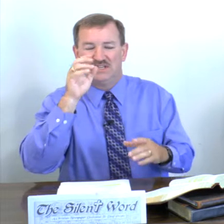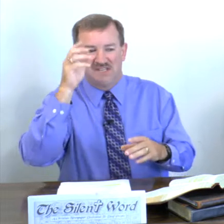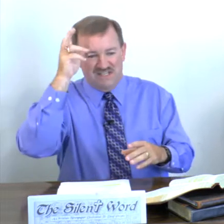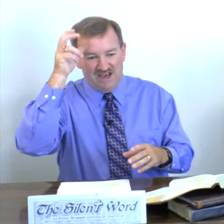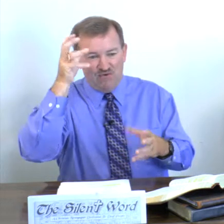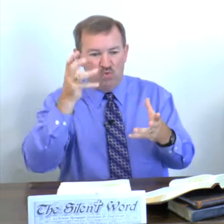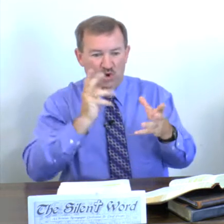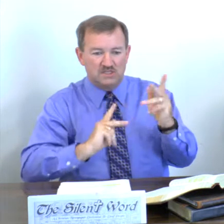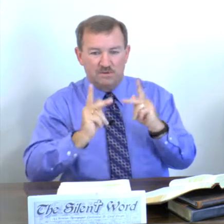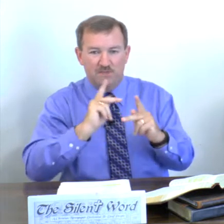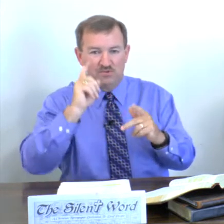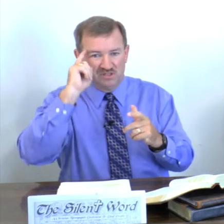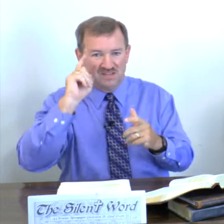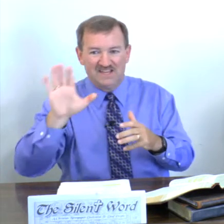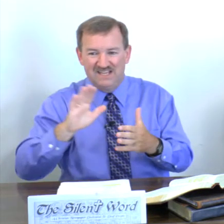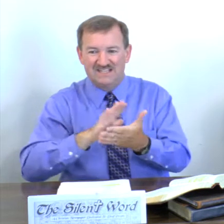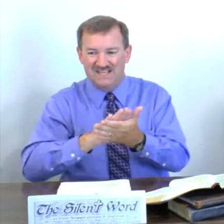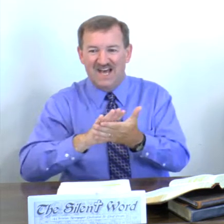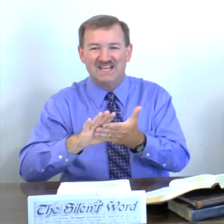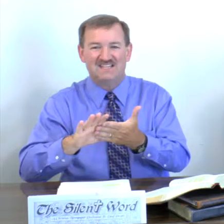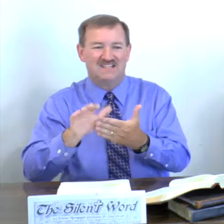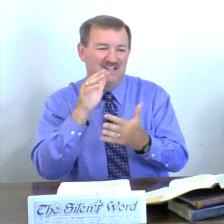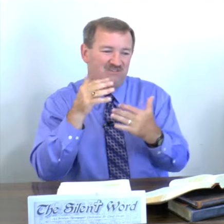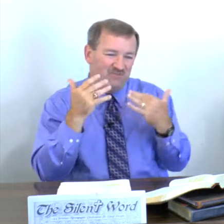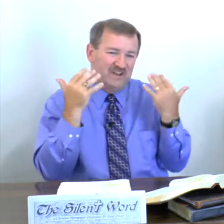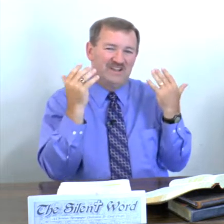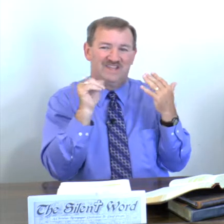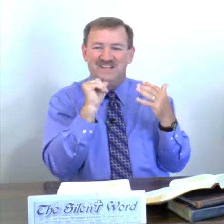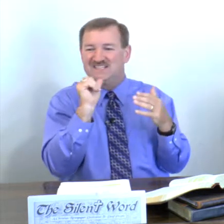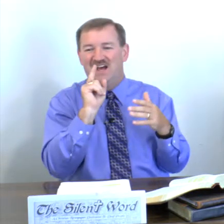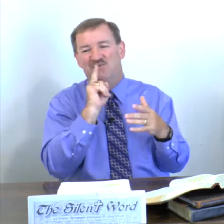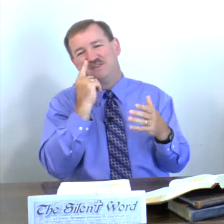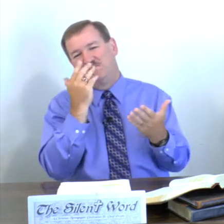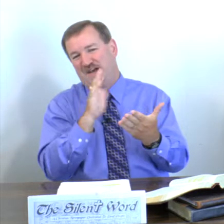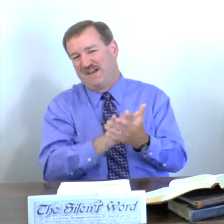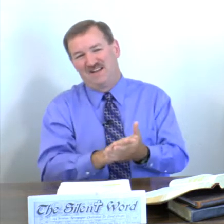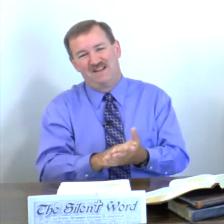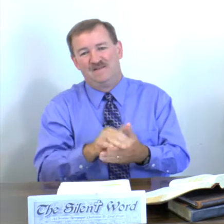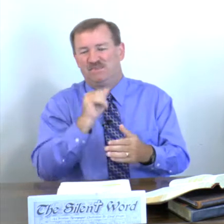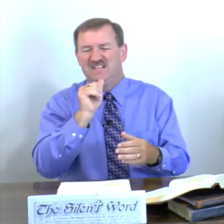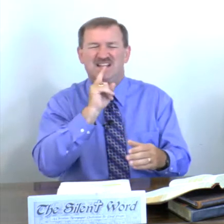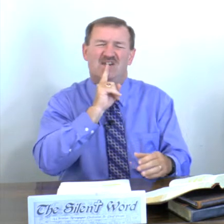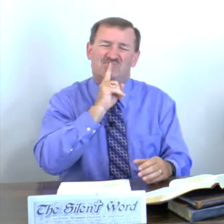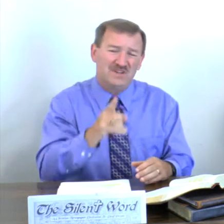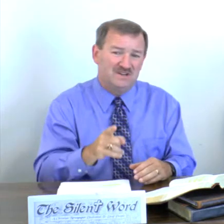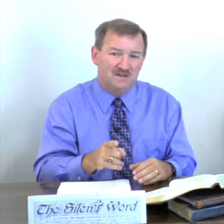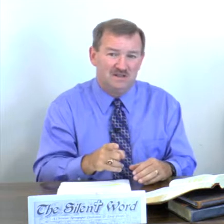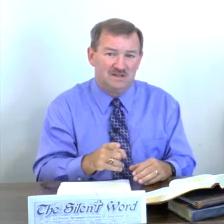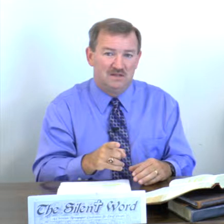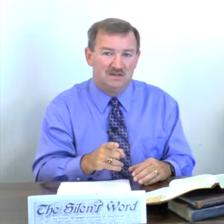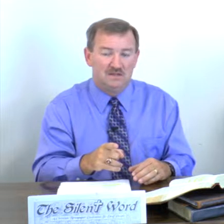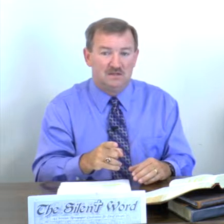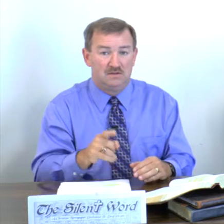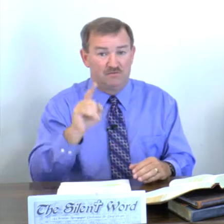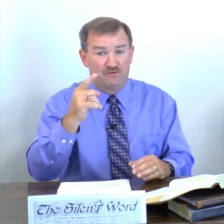The devil wants people to think he's nice and he's friendly and he's not really bad and he's not real.